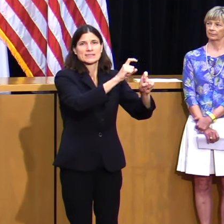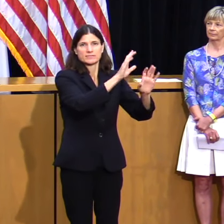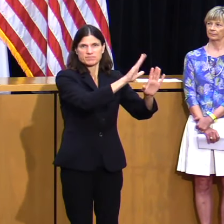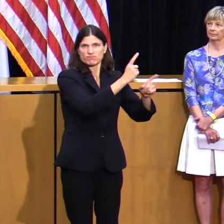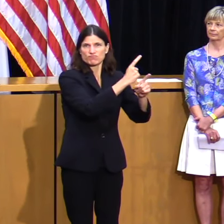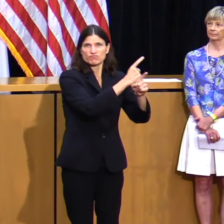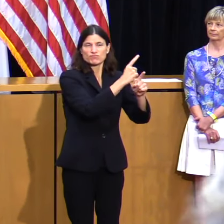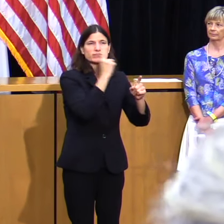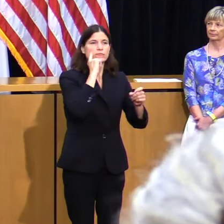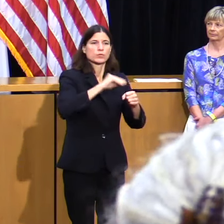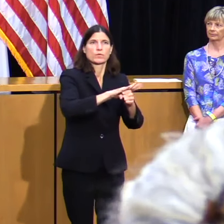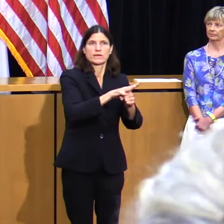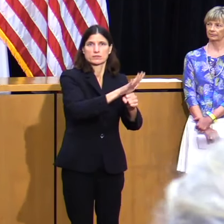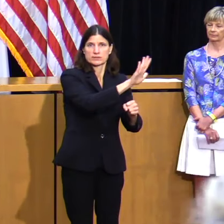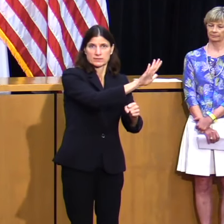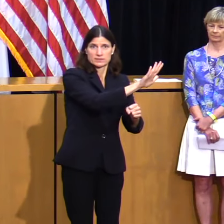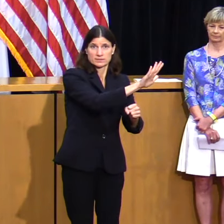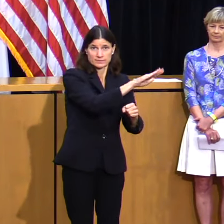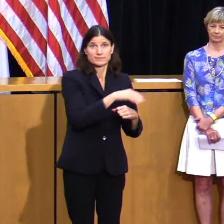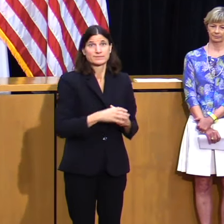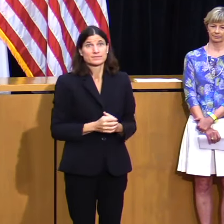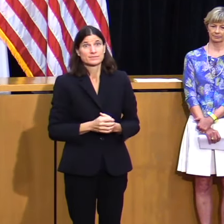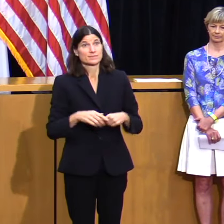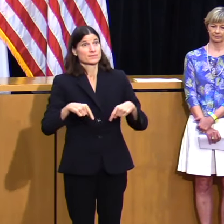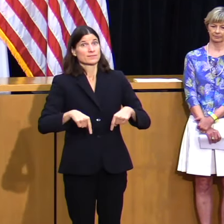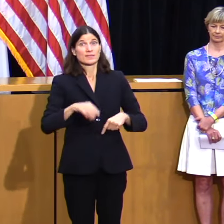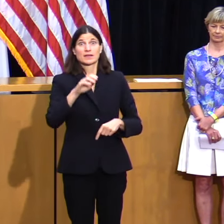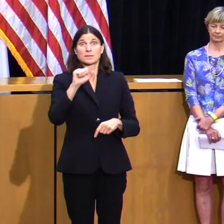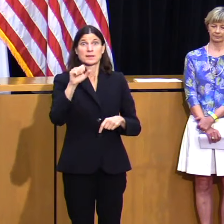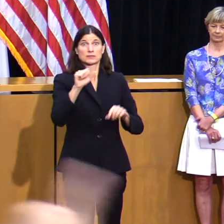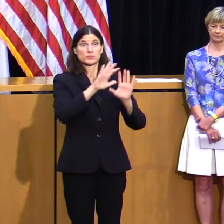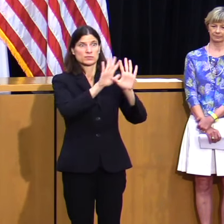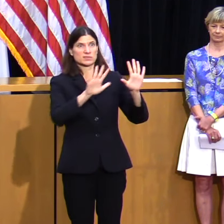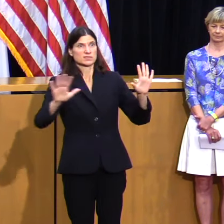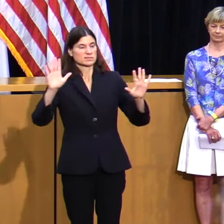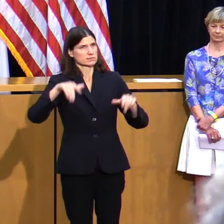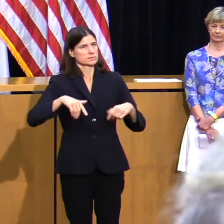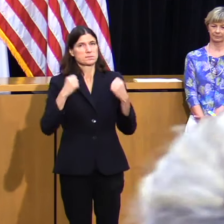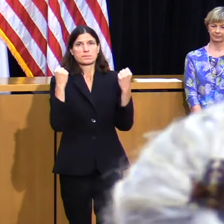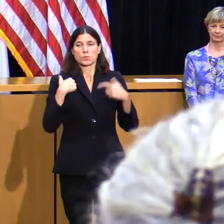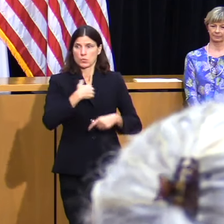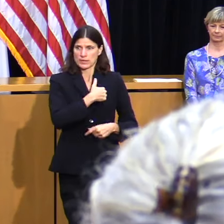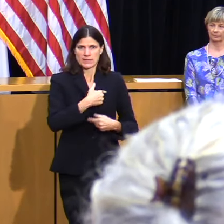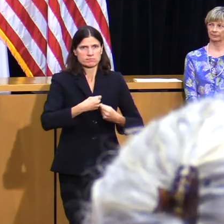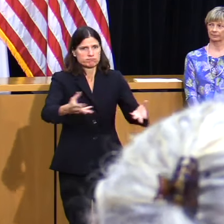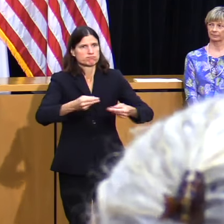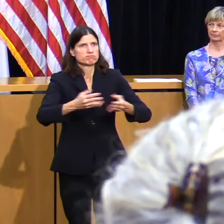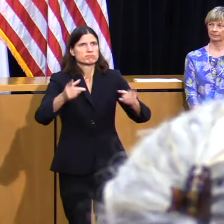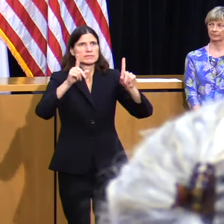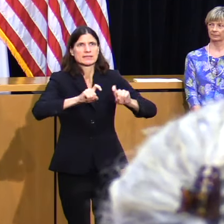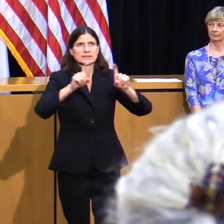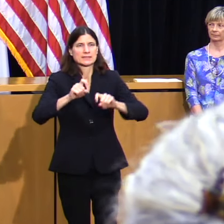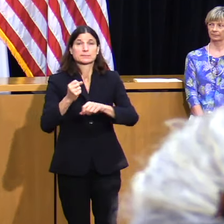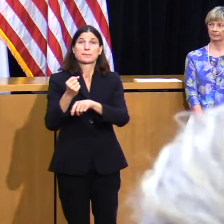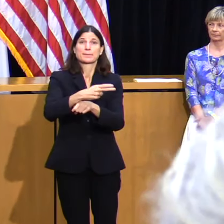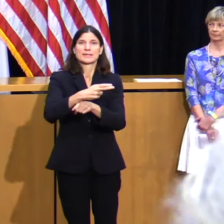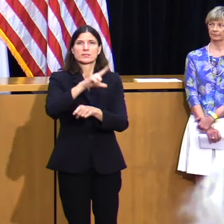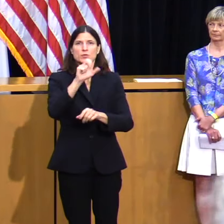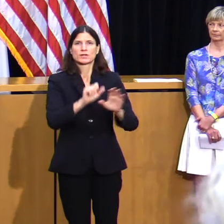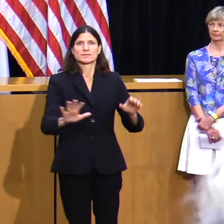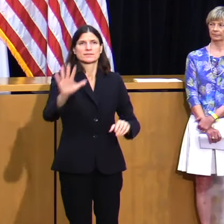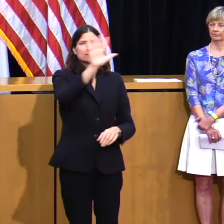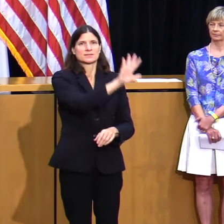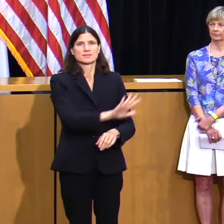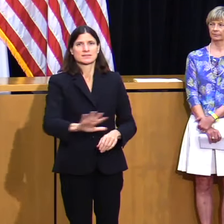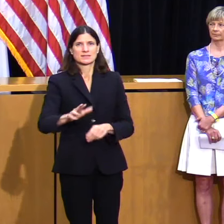that's leading the nation in ensuring widespread access to testing resources. There are currently hundreds of test sites across